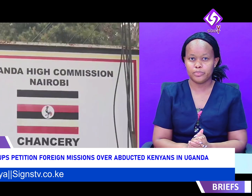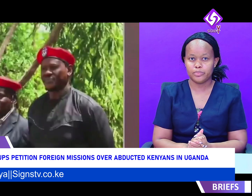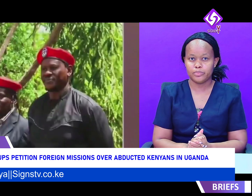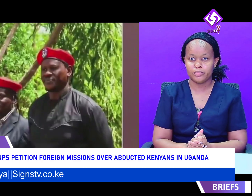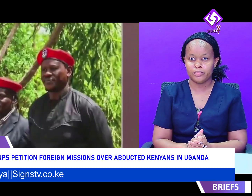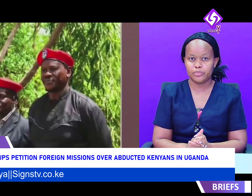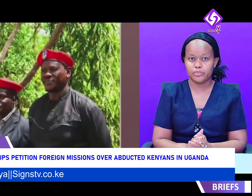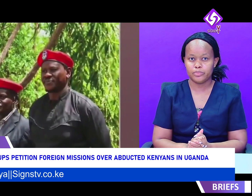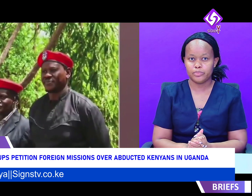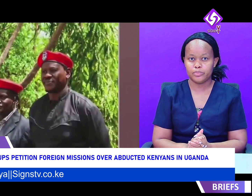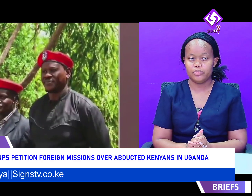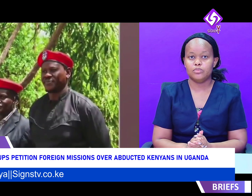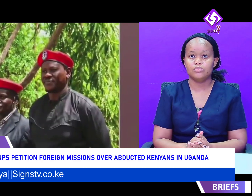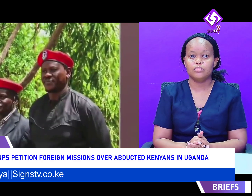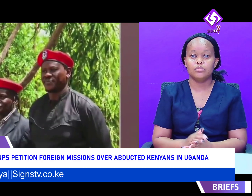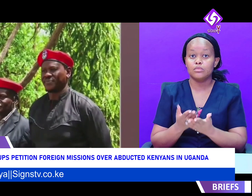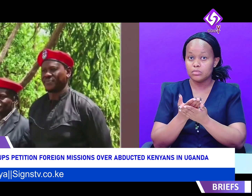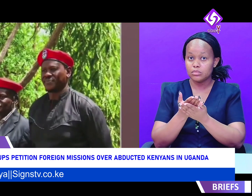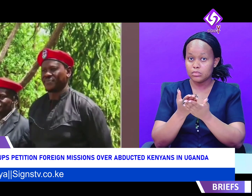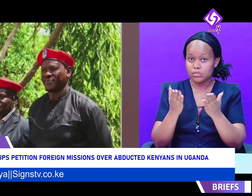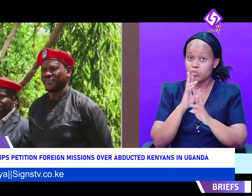regarding the condition of Njage and Oyo.